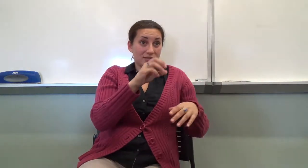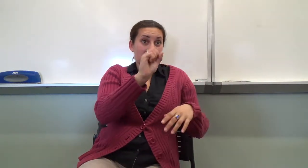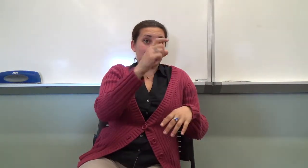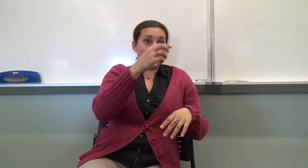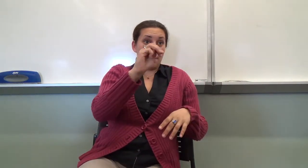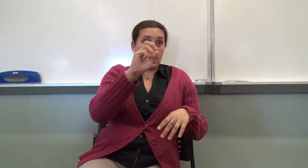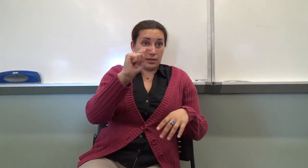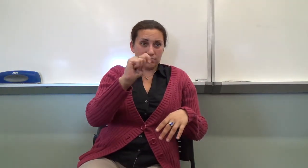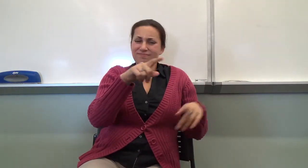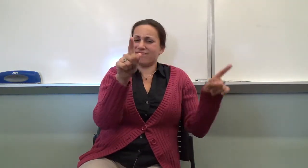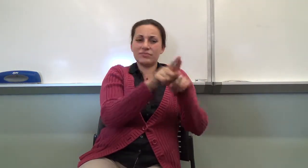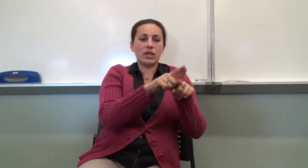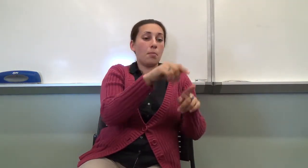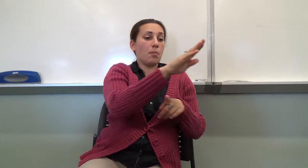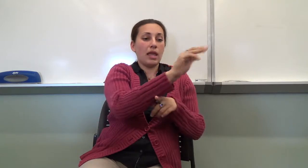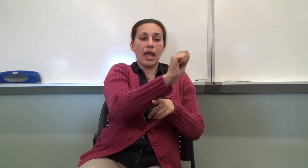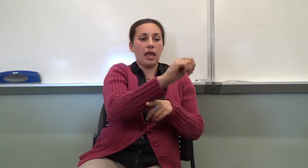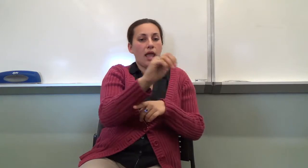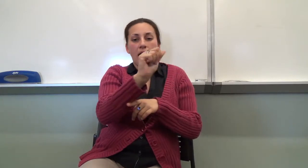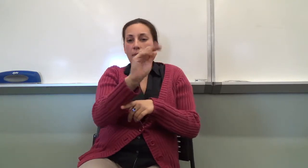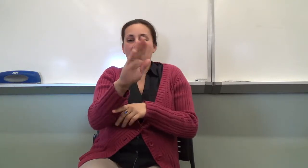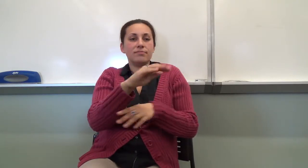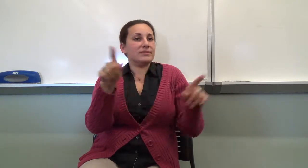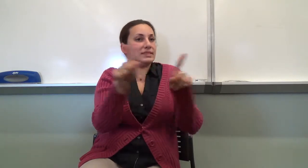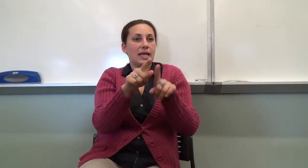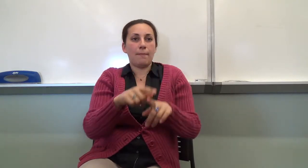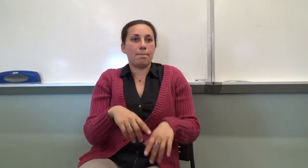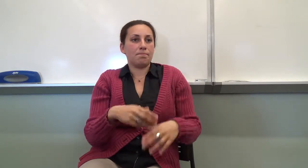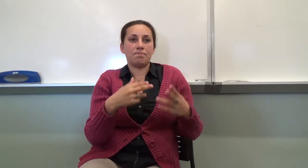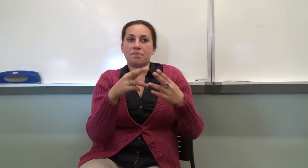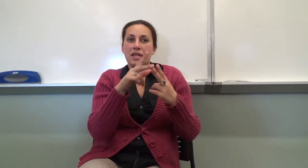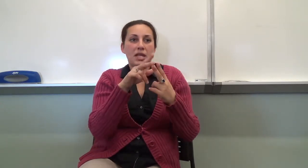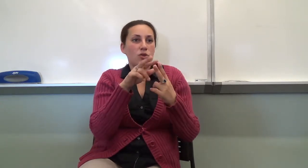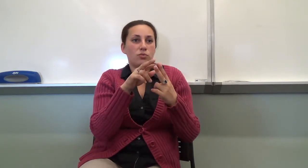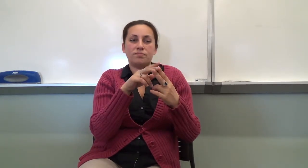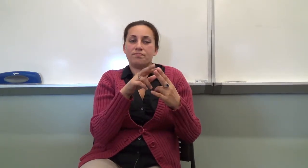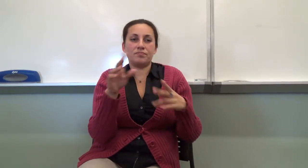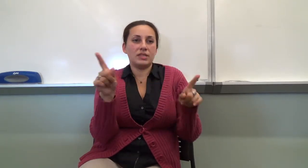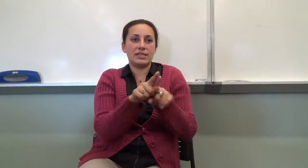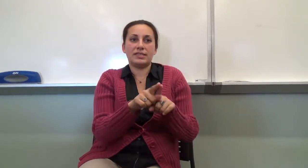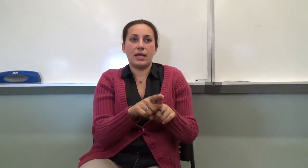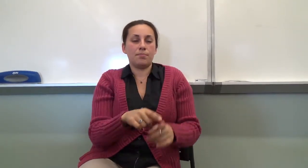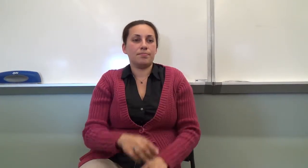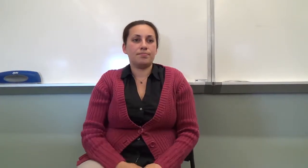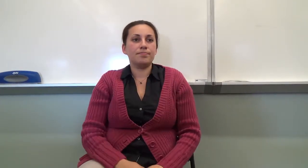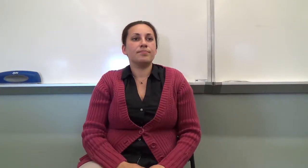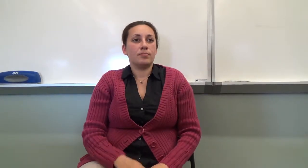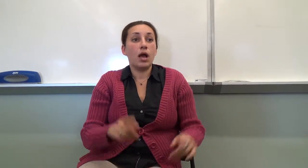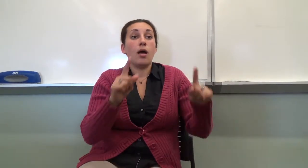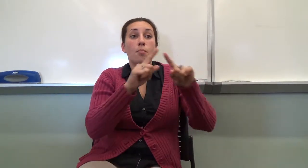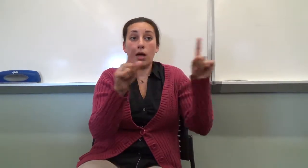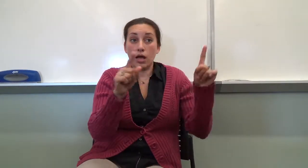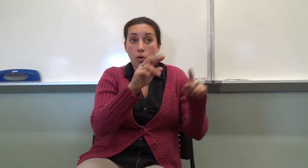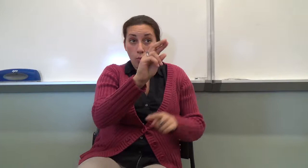write this as BA. That would be the same line segment. But for this one, it would be